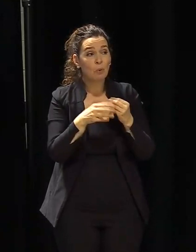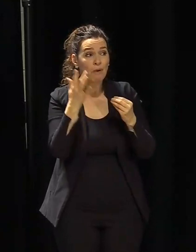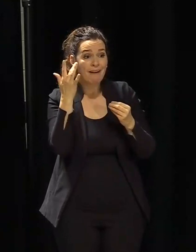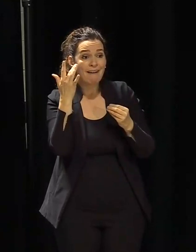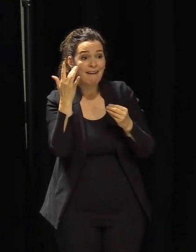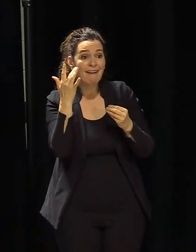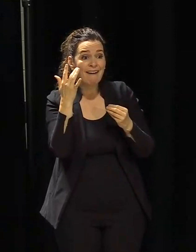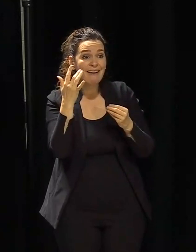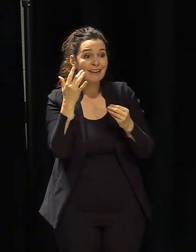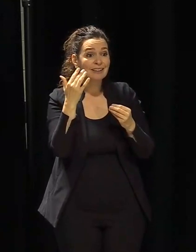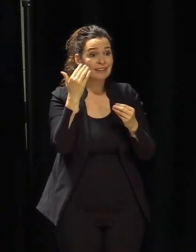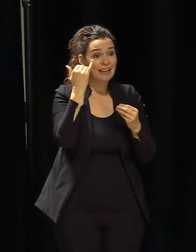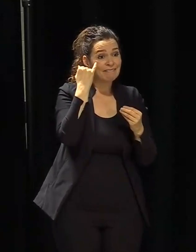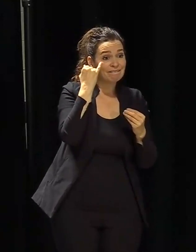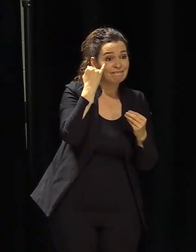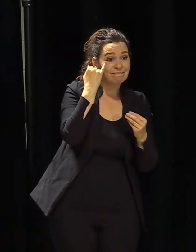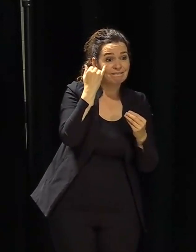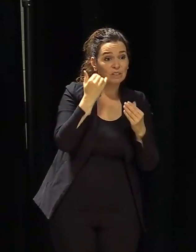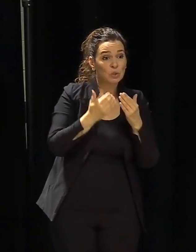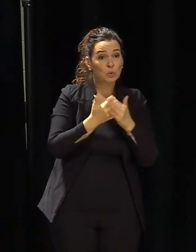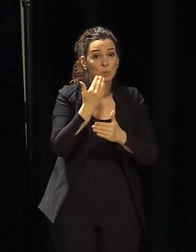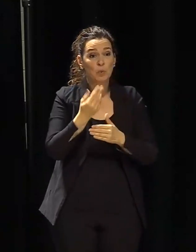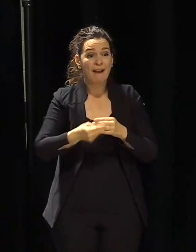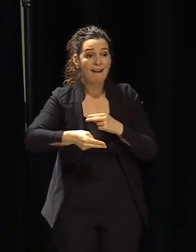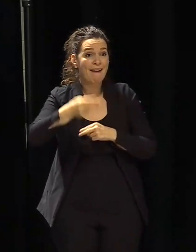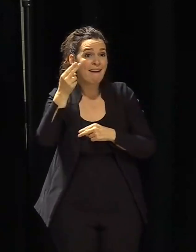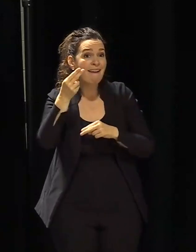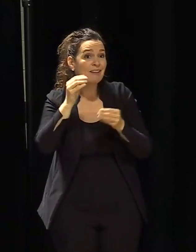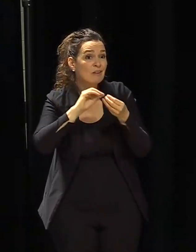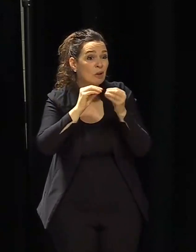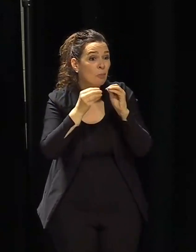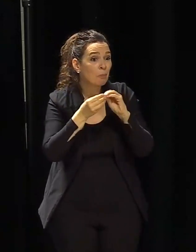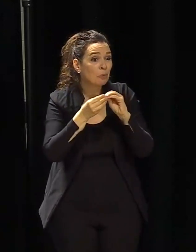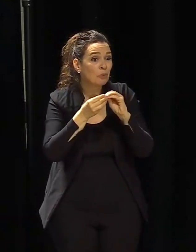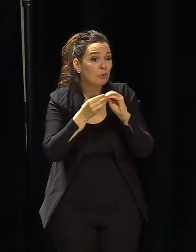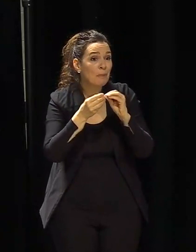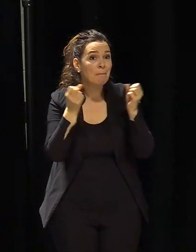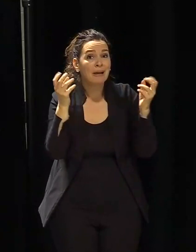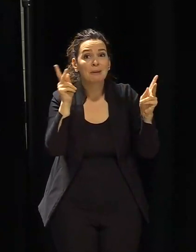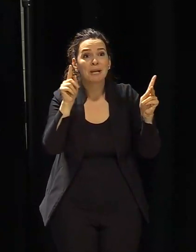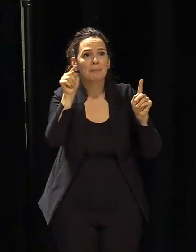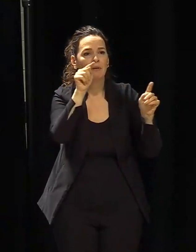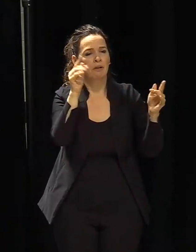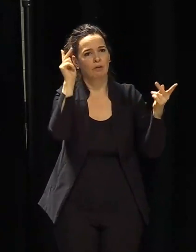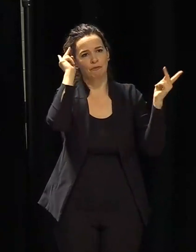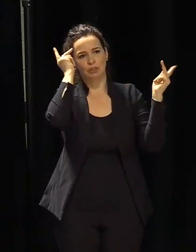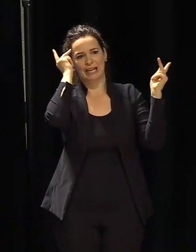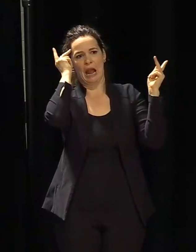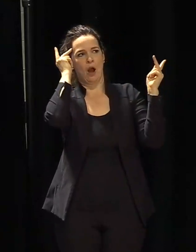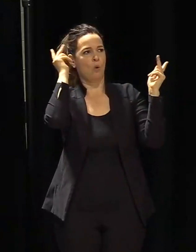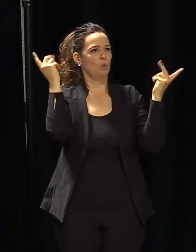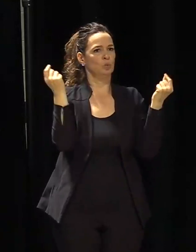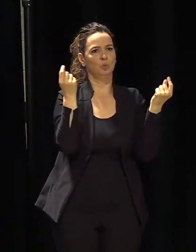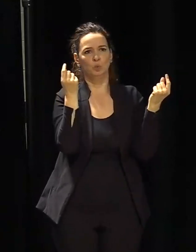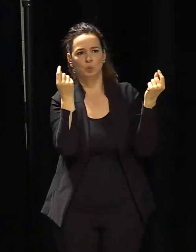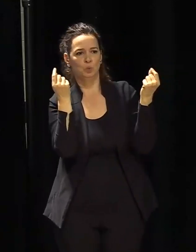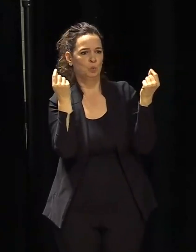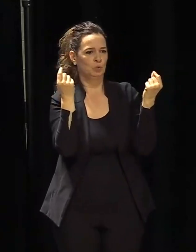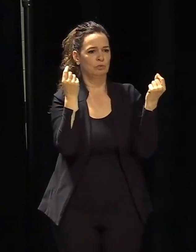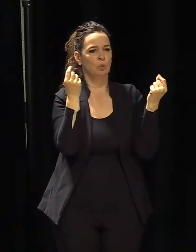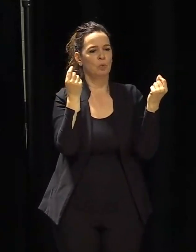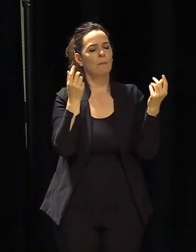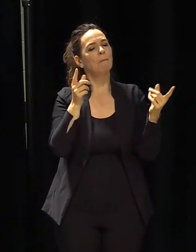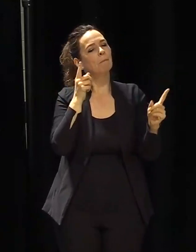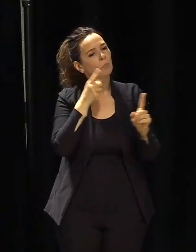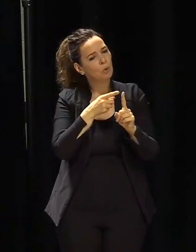new high and there's 9,000 cases, I feel okay. If there's a new high and there's 2,000 cases, I don't feel that great. Because